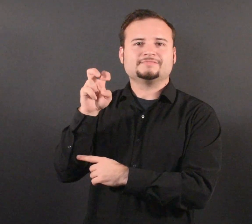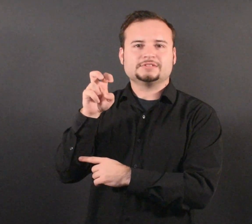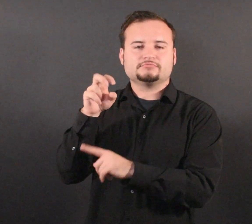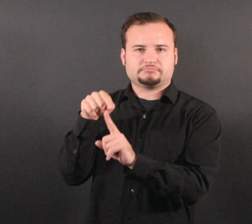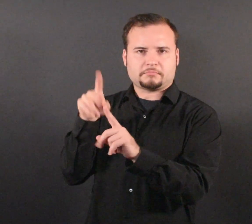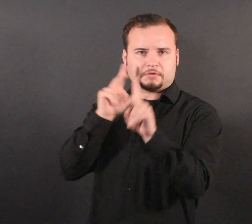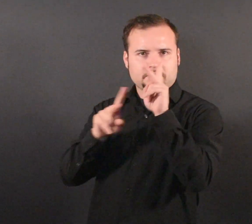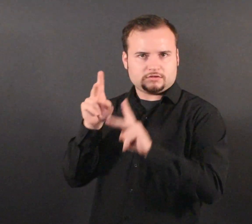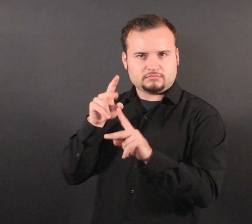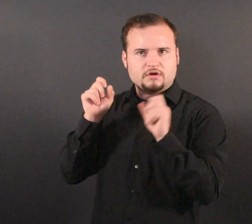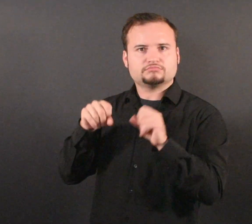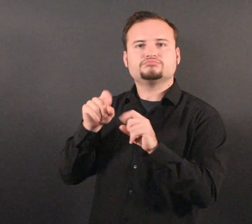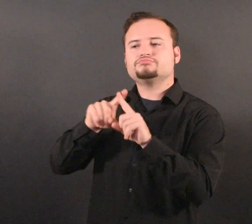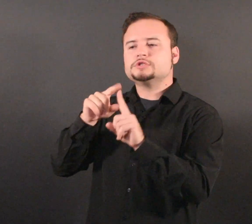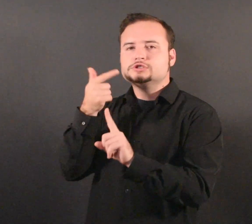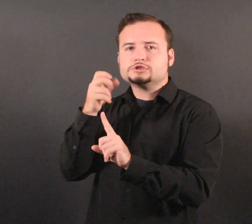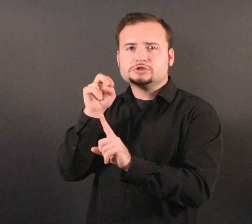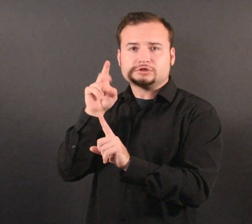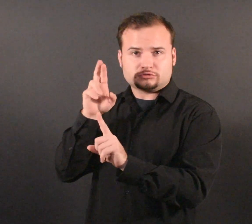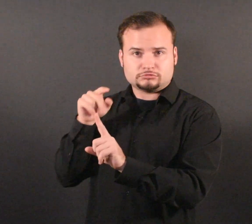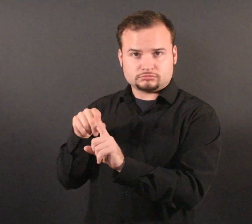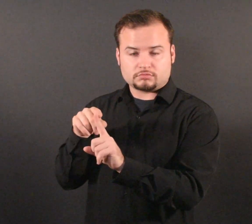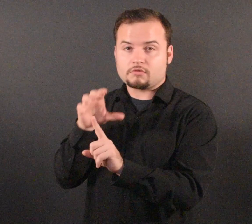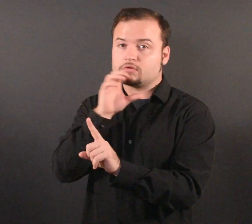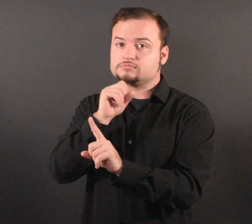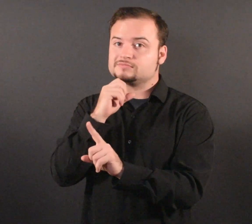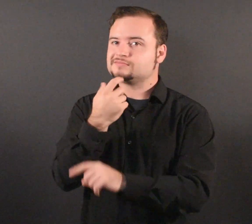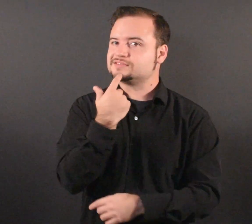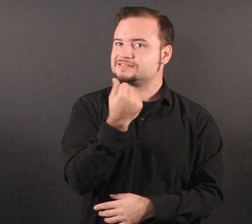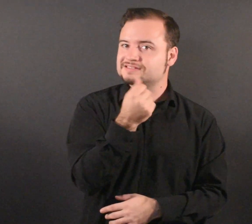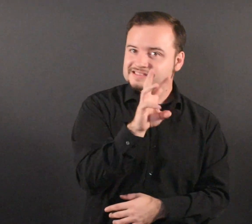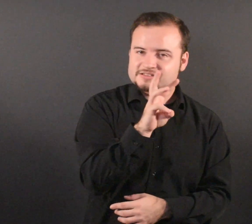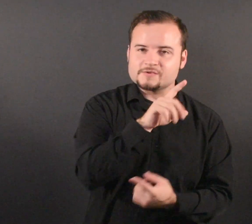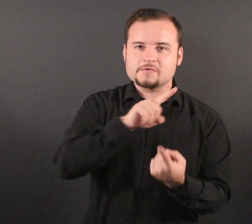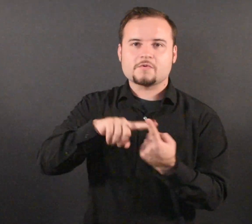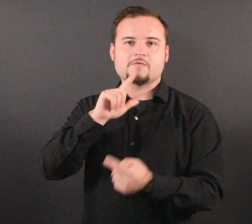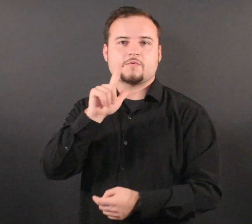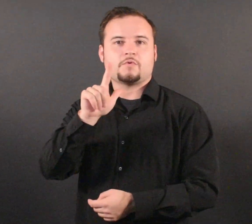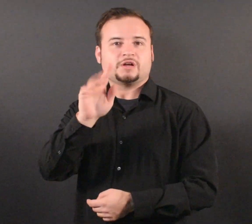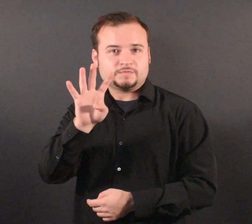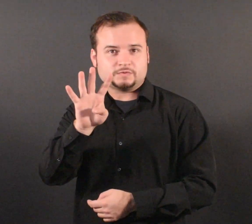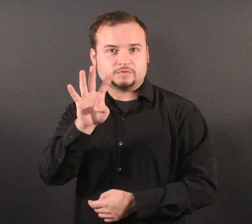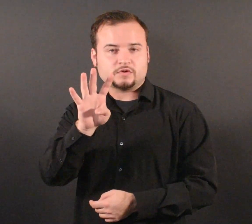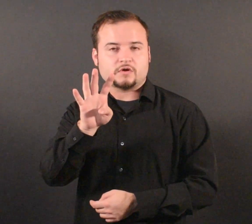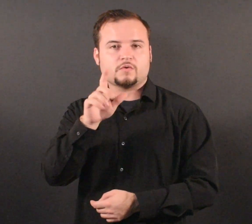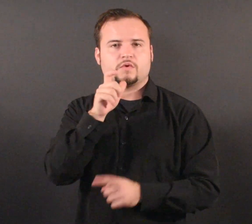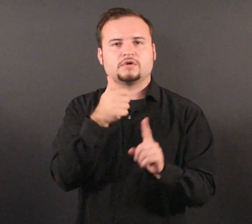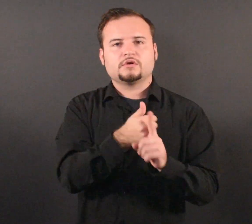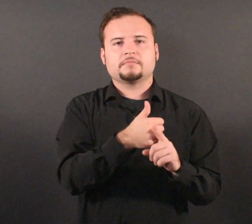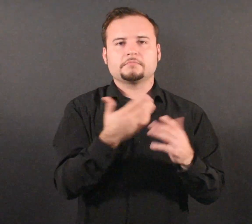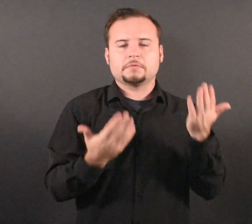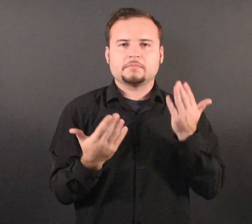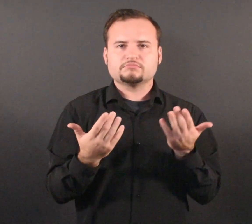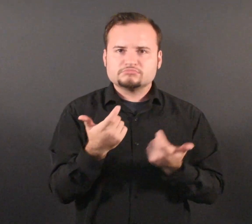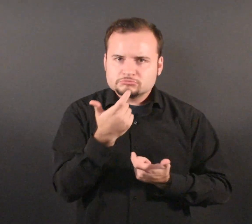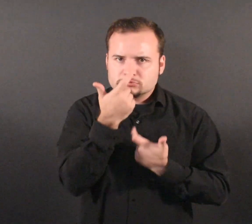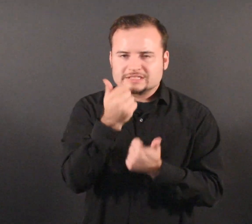aged 16 to 24 who may be interested in learning more about